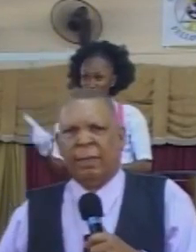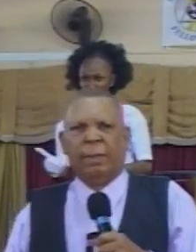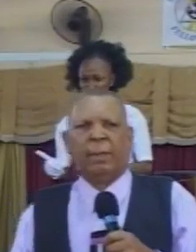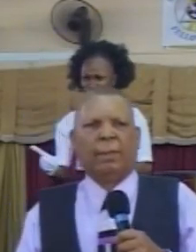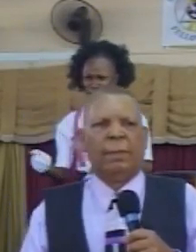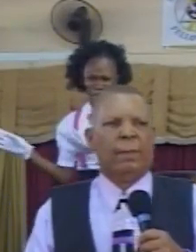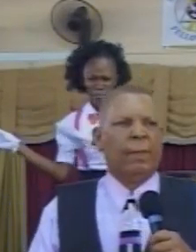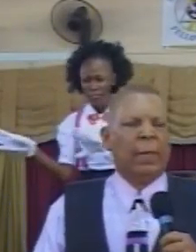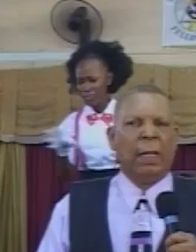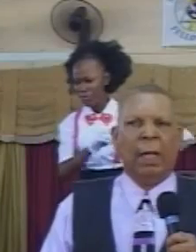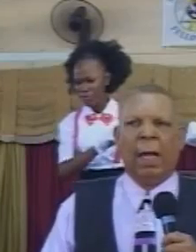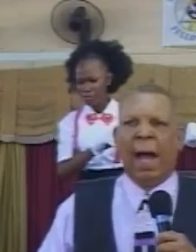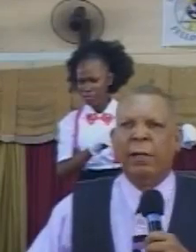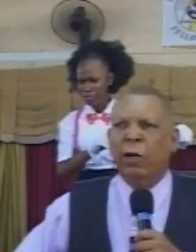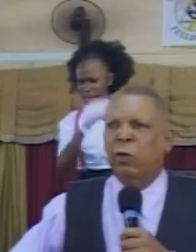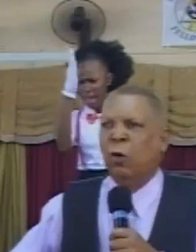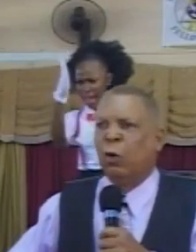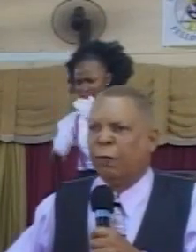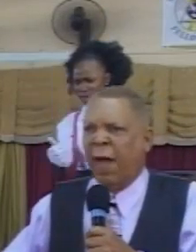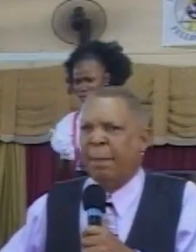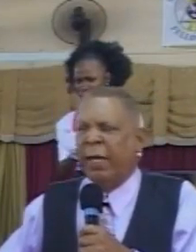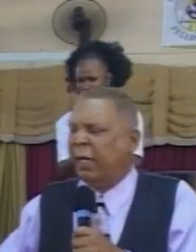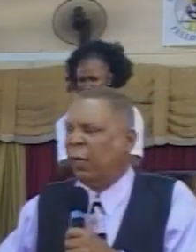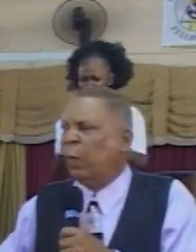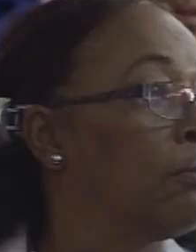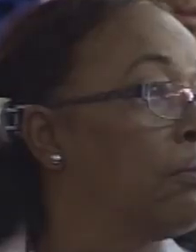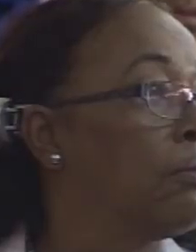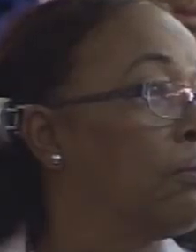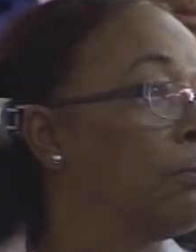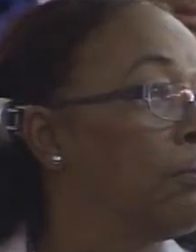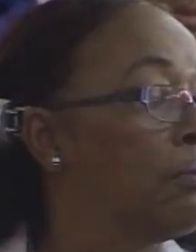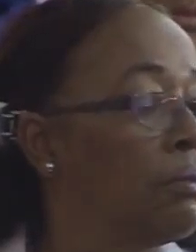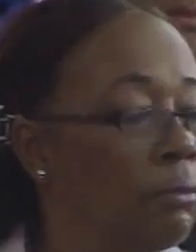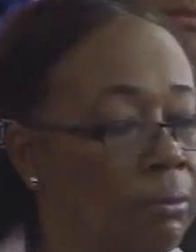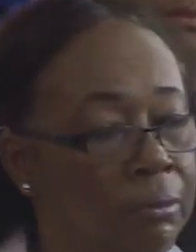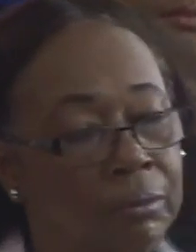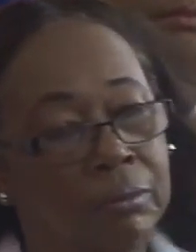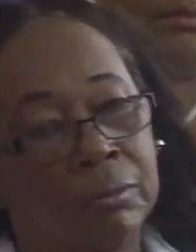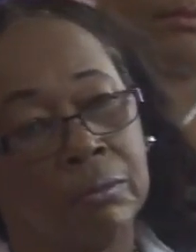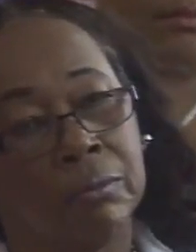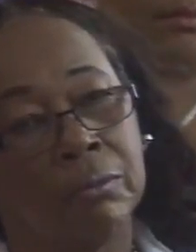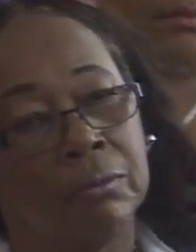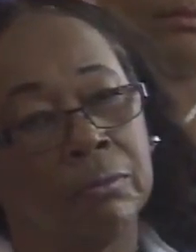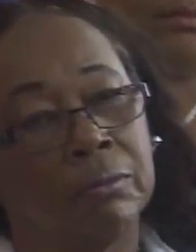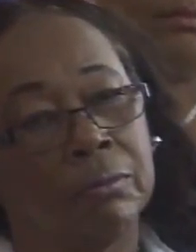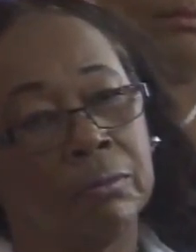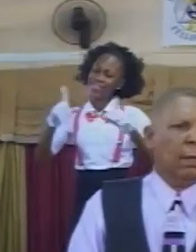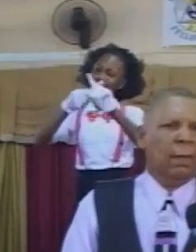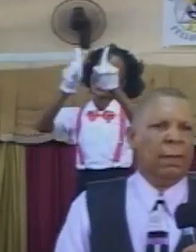aside. And your new glorified body will have different desires.